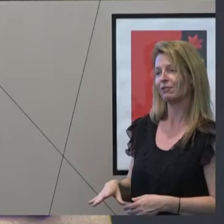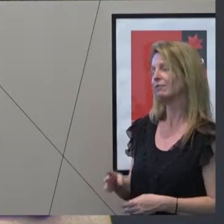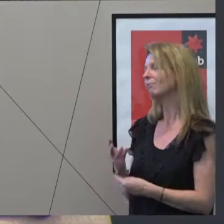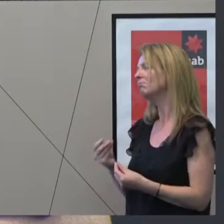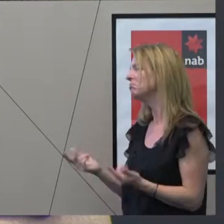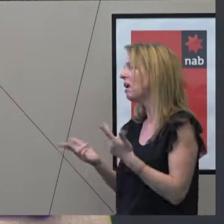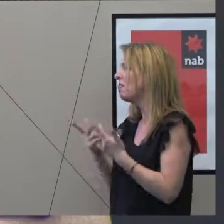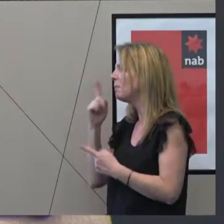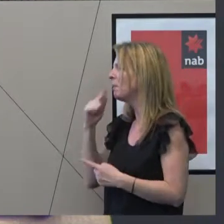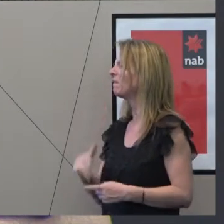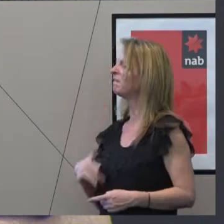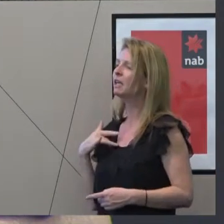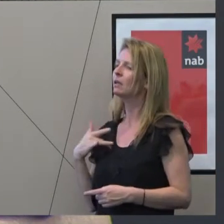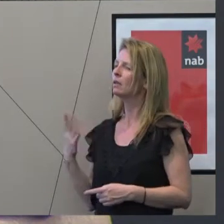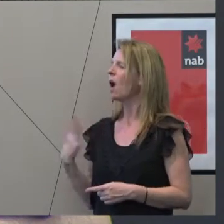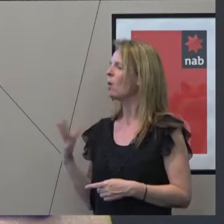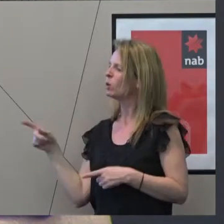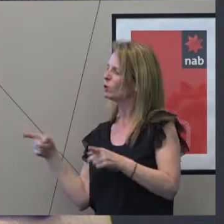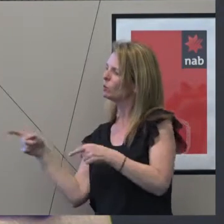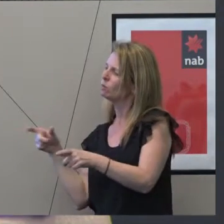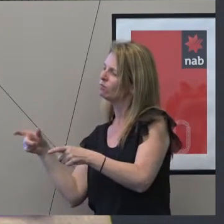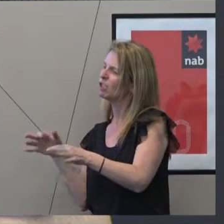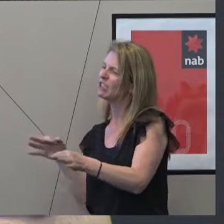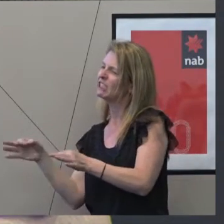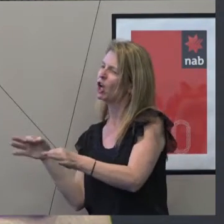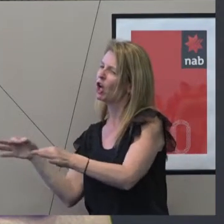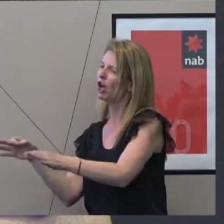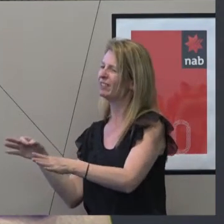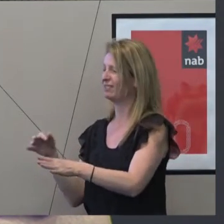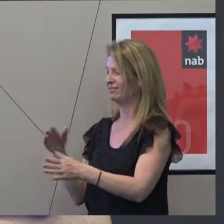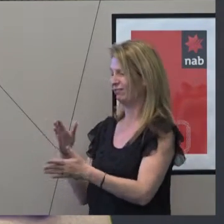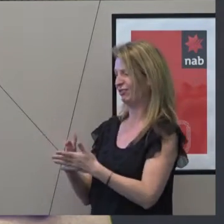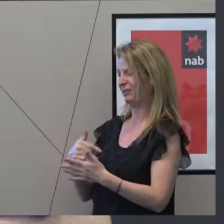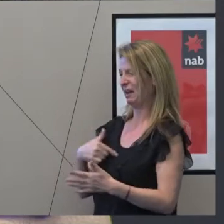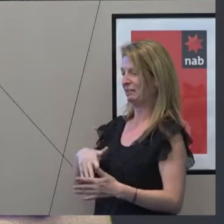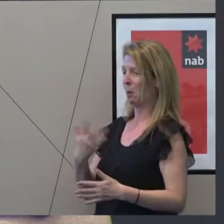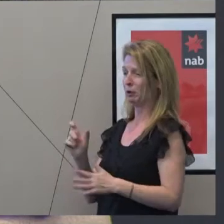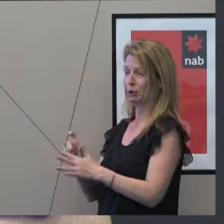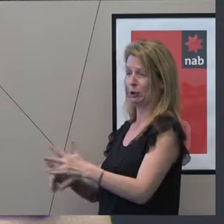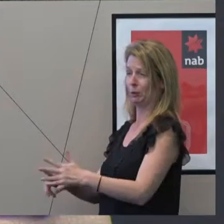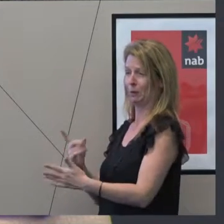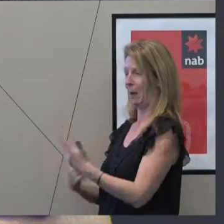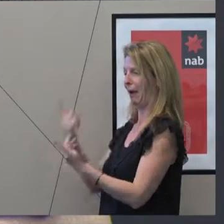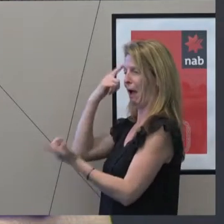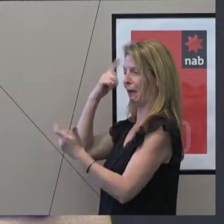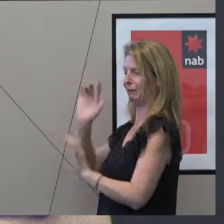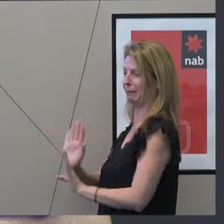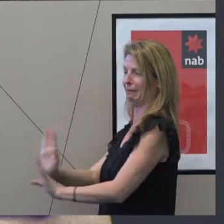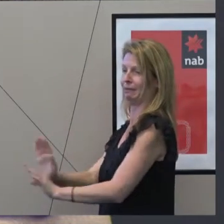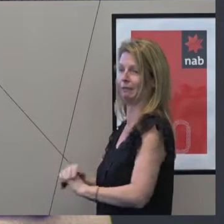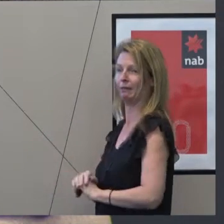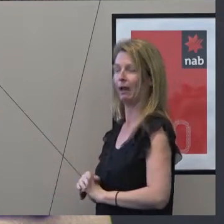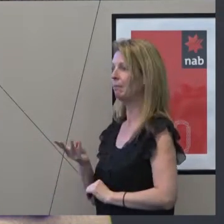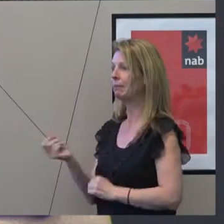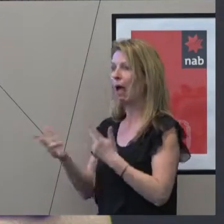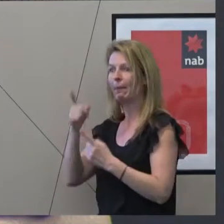be interested in co-designing the research but don't really want to get too involved in the doing. But some people might want to throw